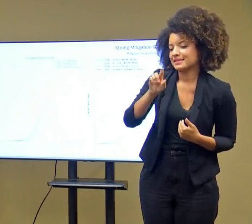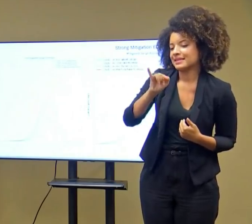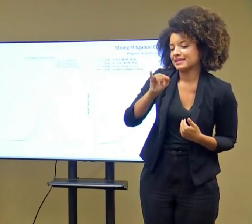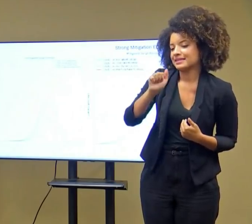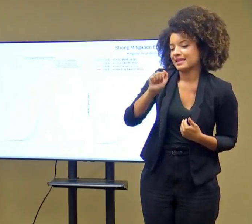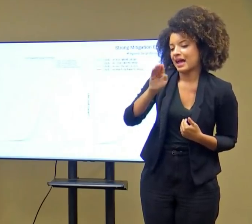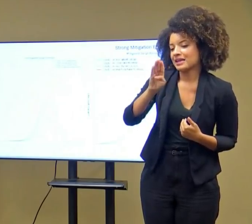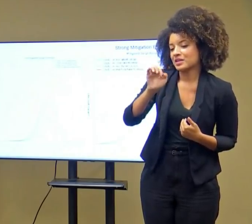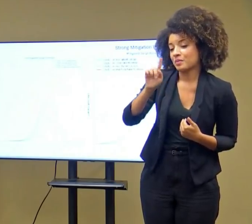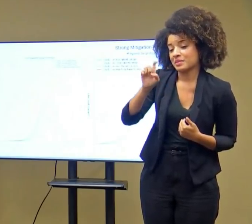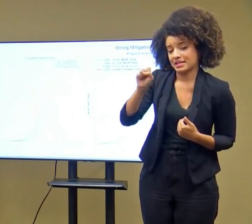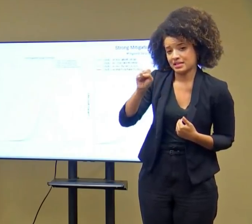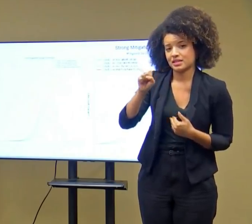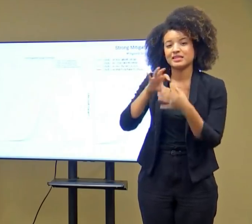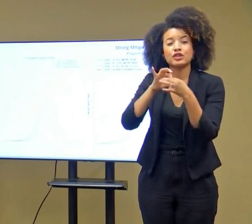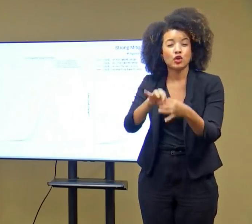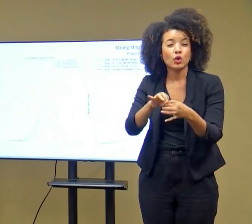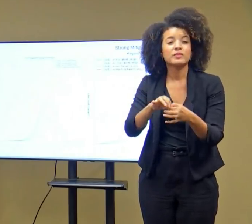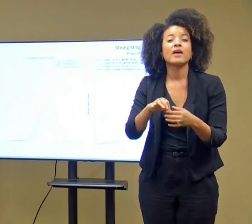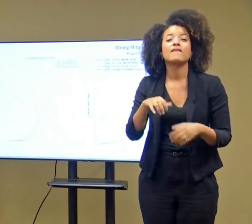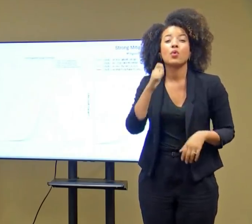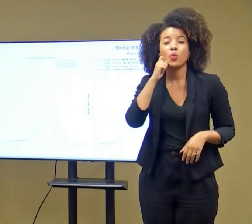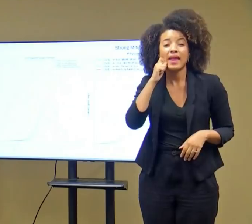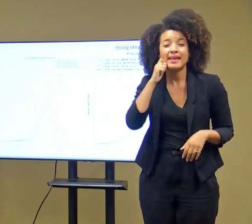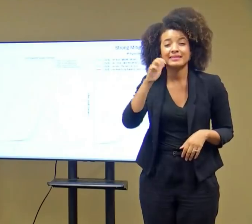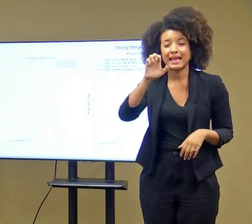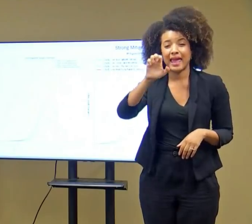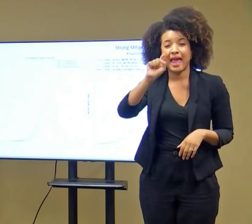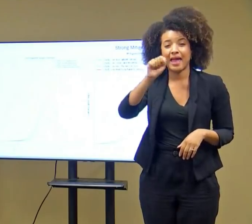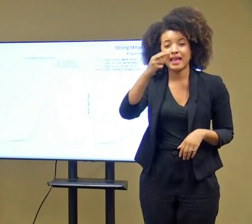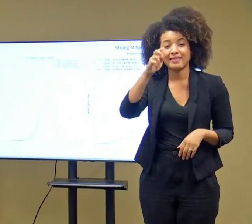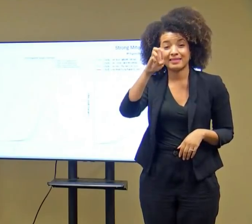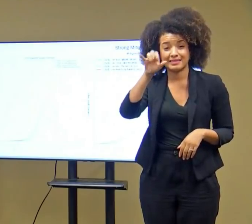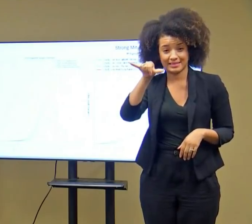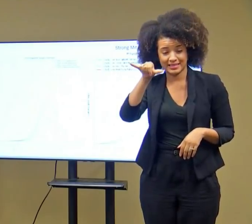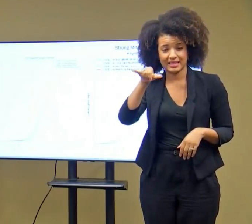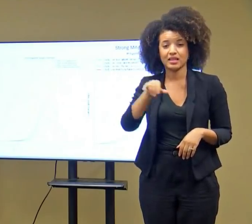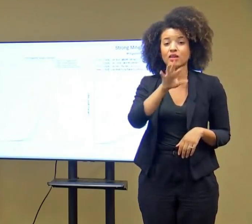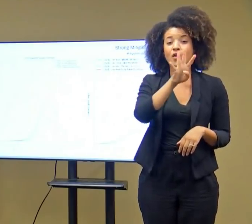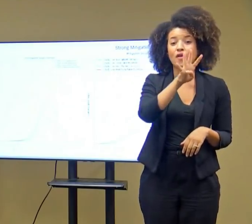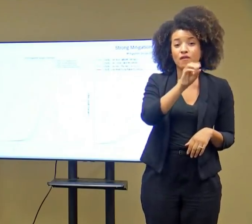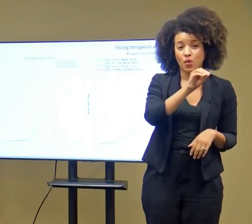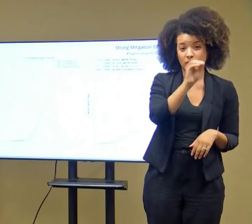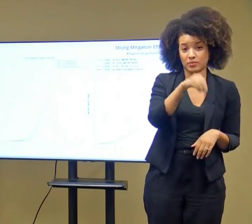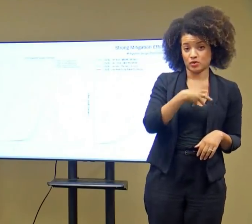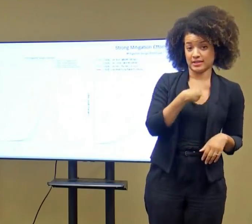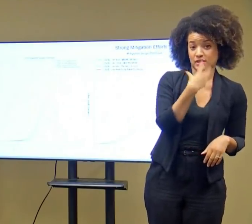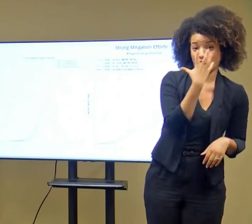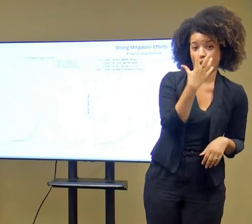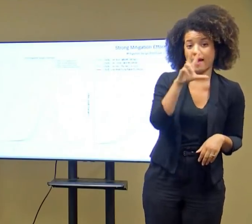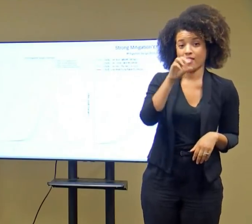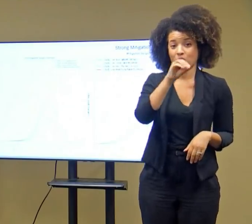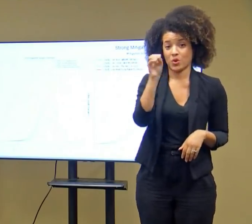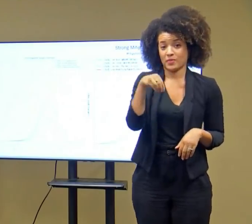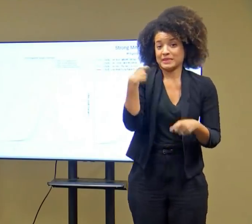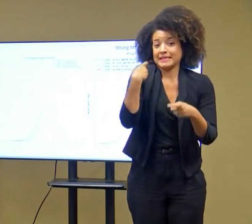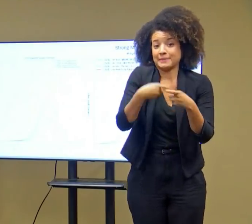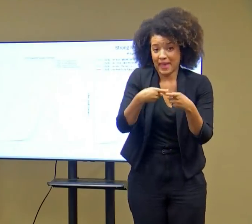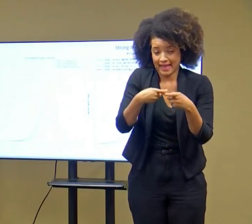in terms of race, ethnicity, 40% of the deaths were white, 30%